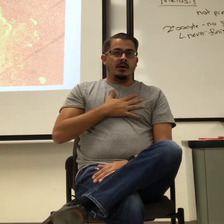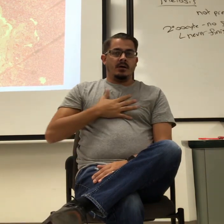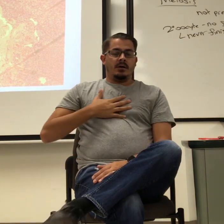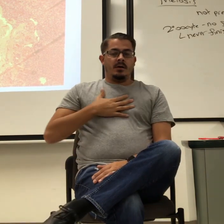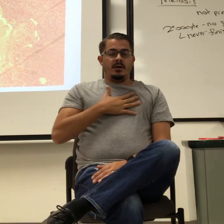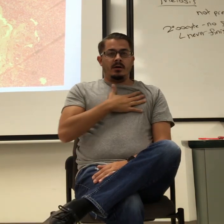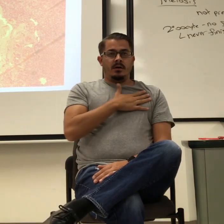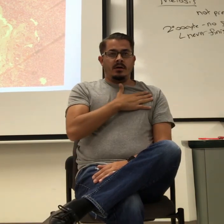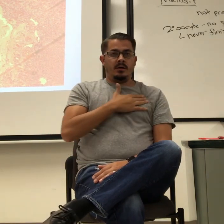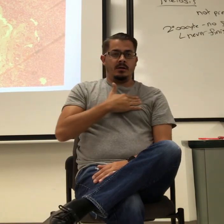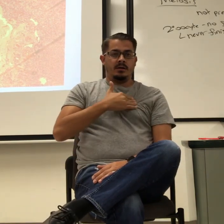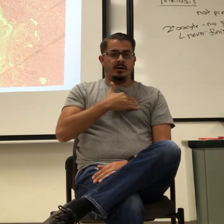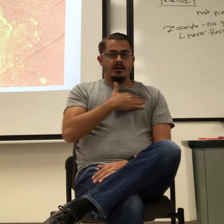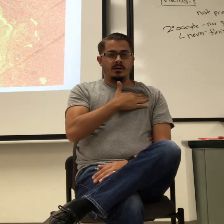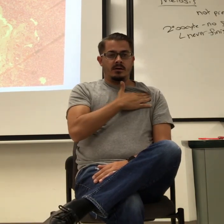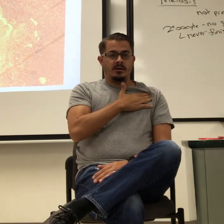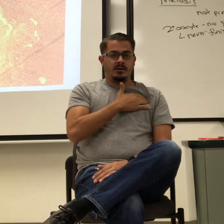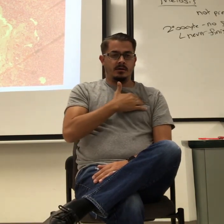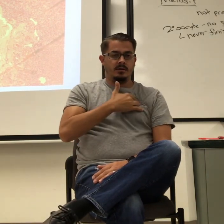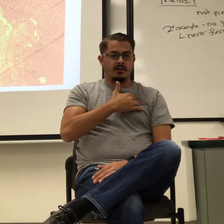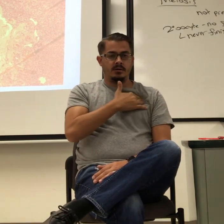So, just to walk it back,